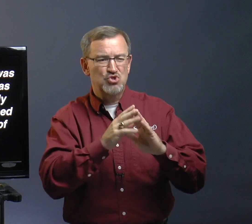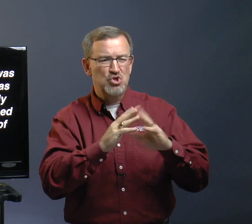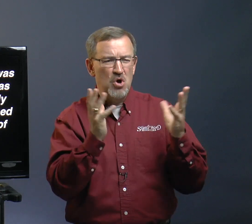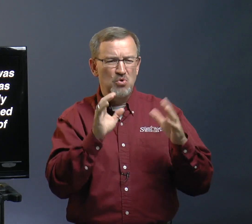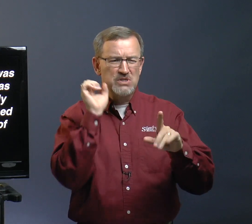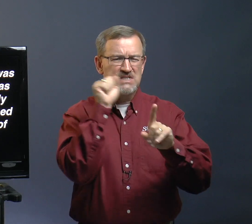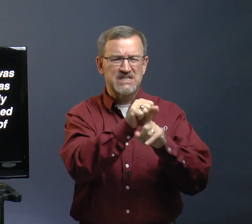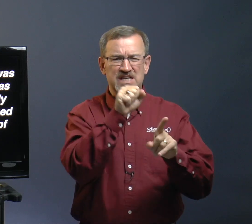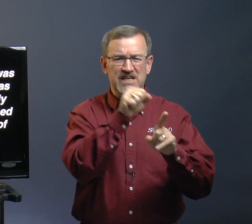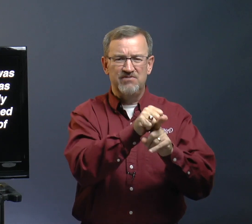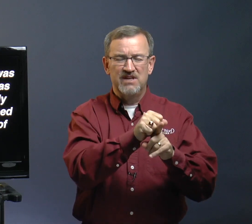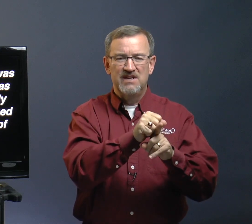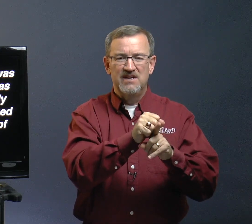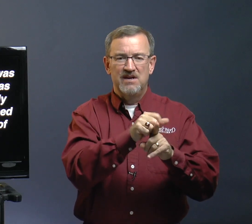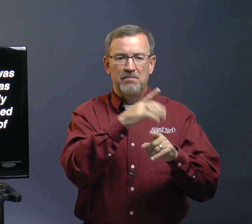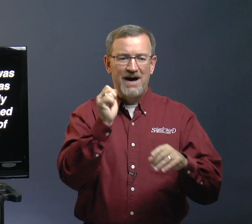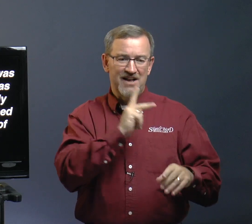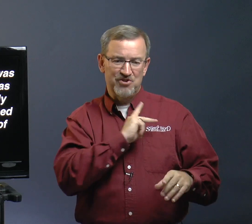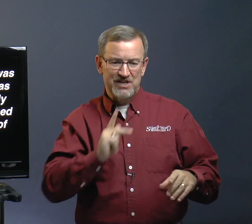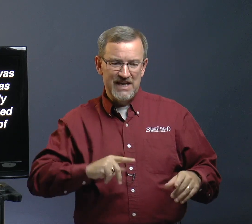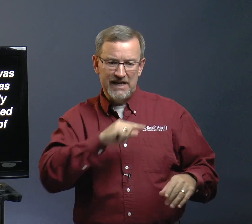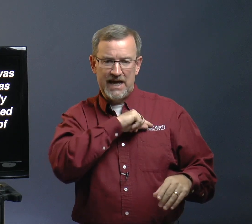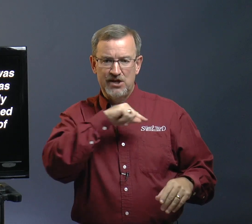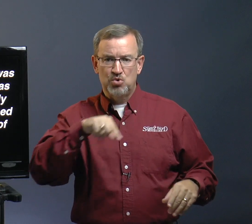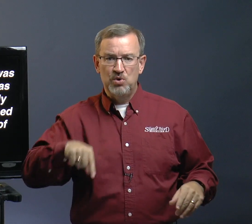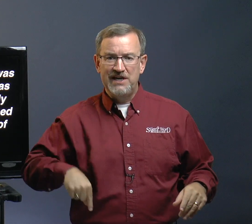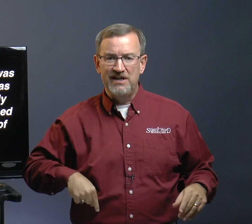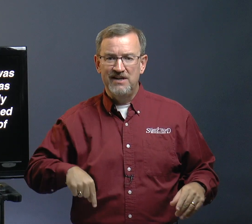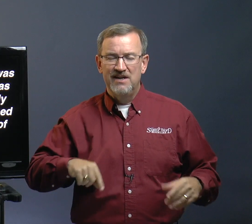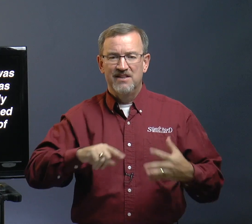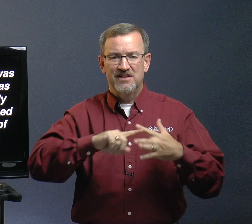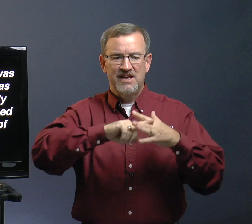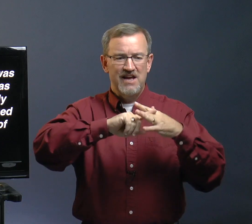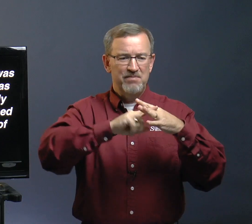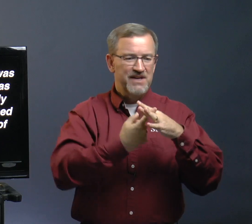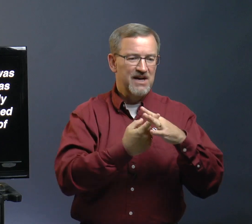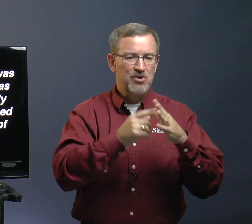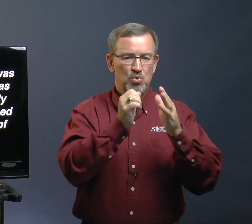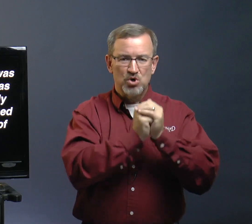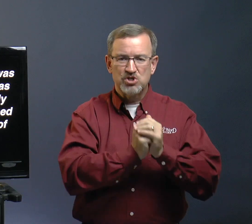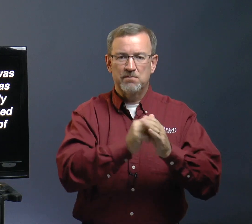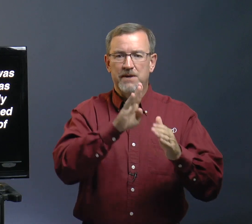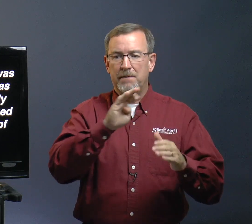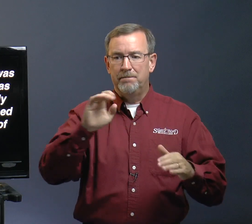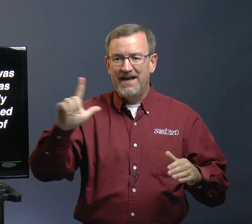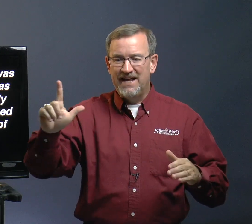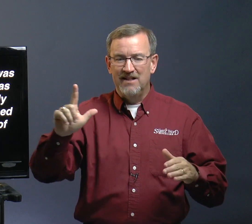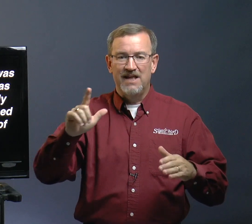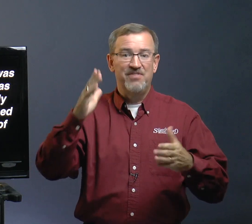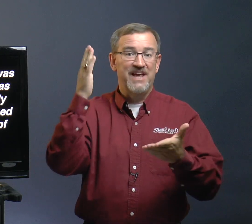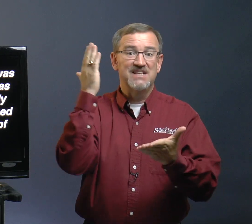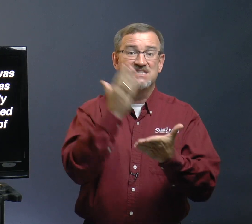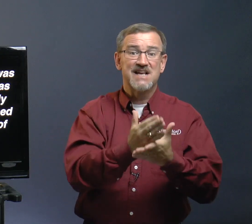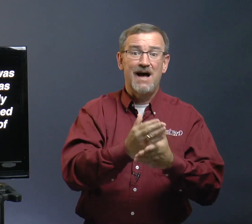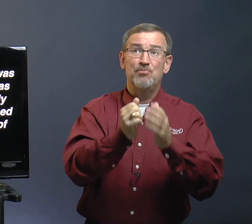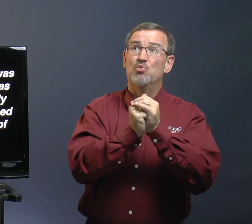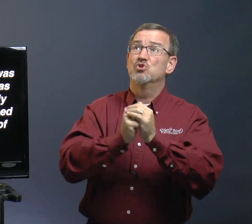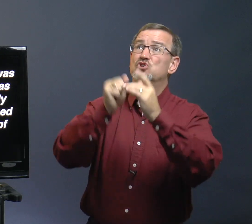so deceived by their king and queen that they had begun worshiping Baal and they had stopped